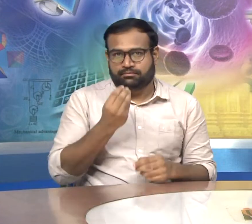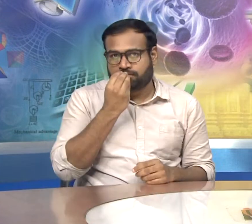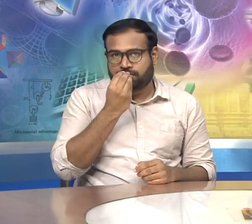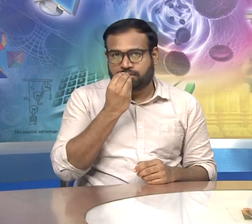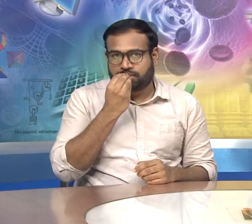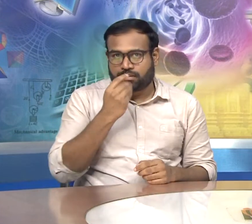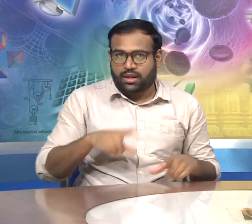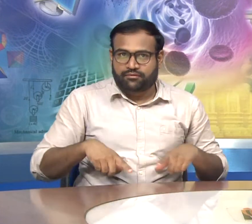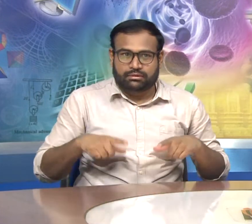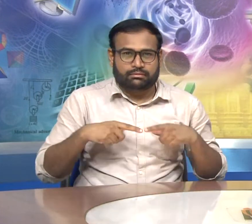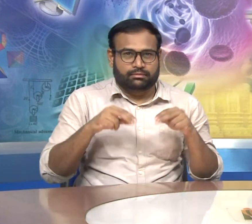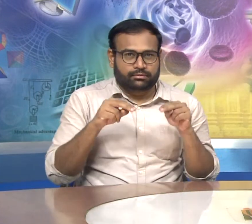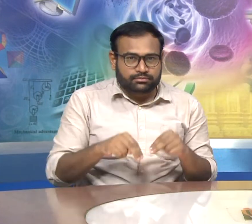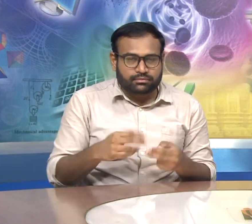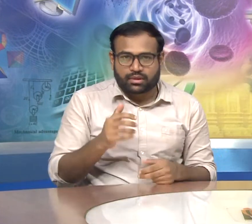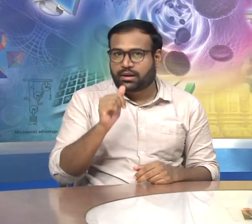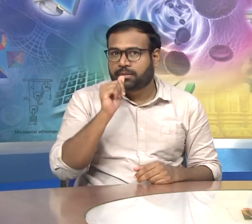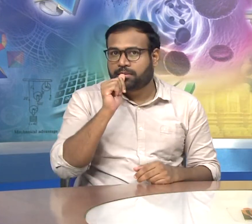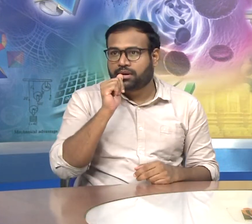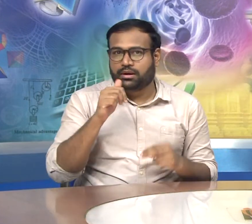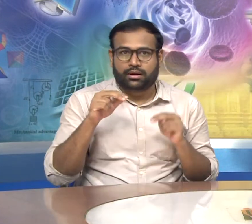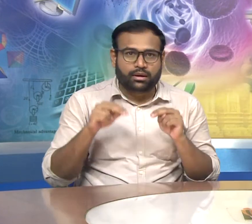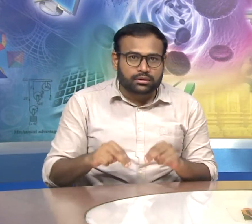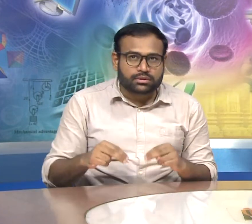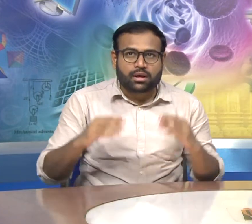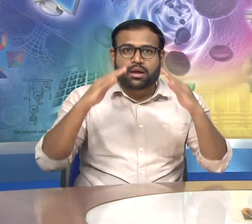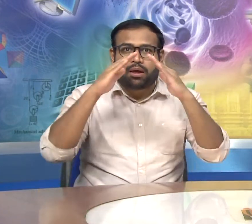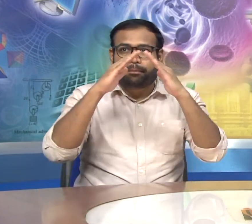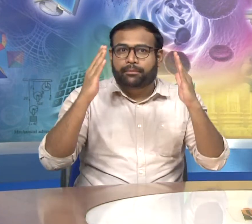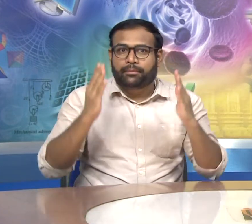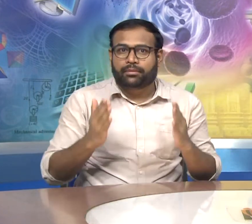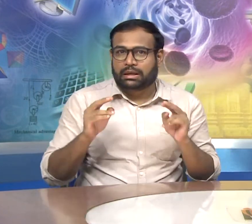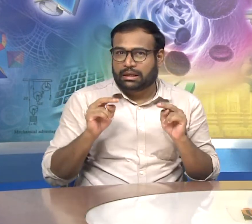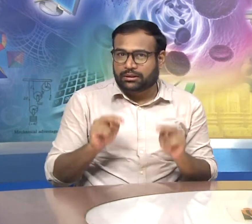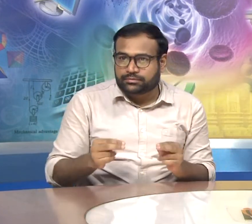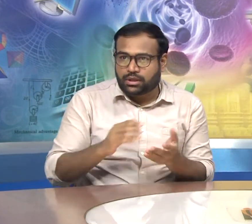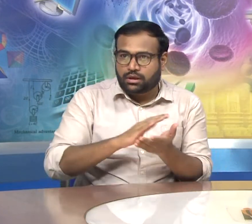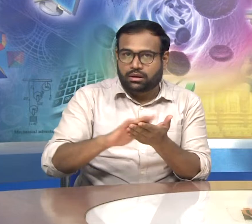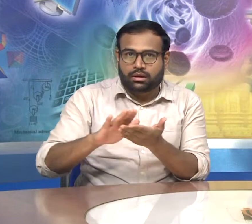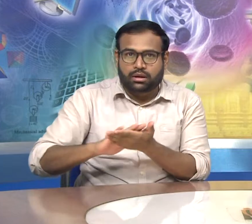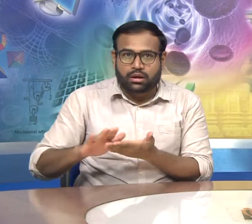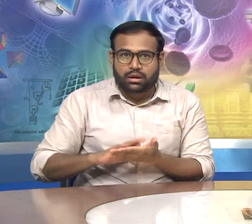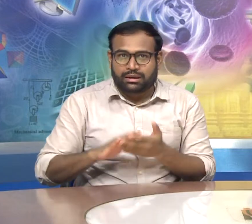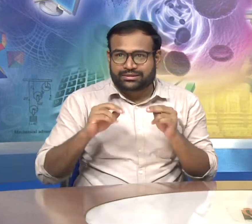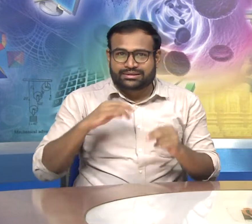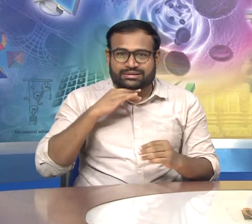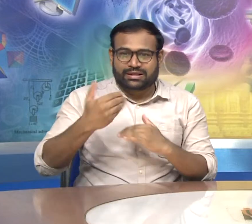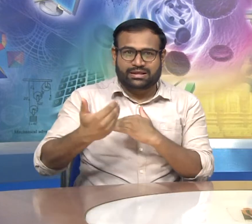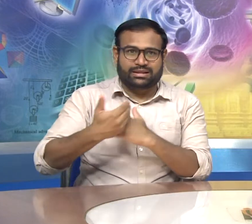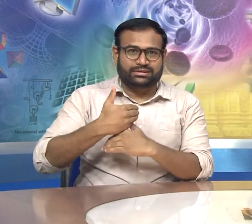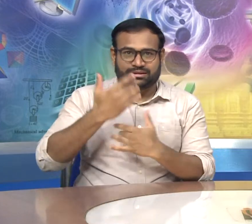are human beings. Our essential need is food, house and water